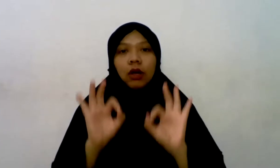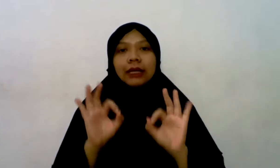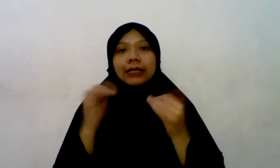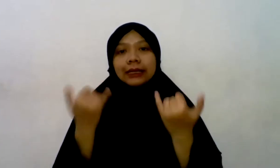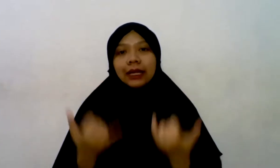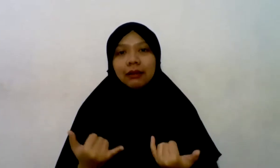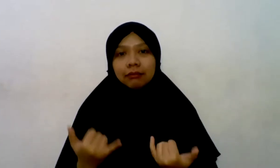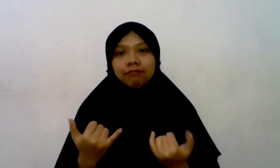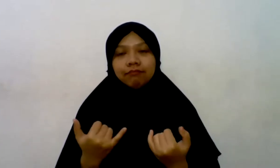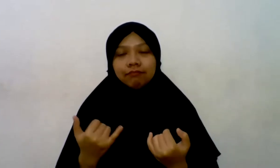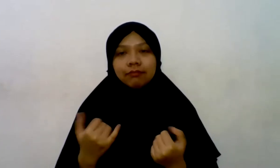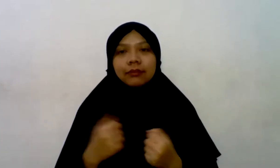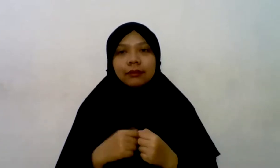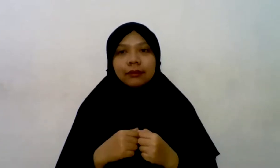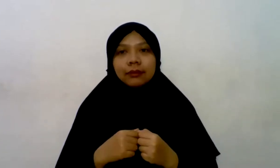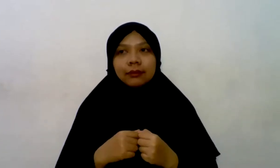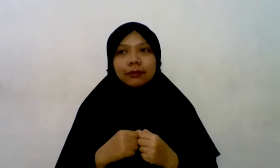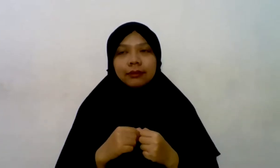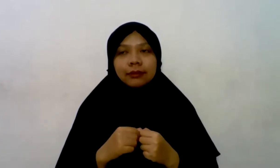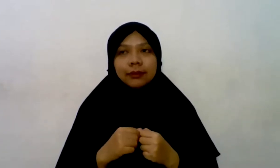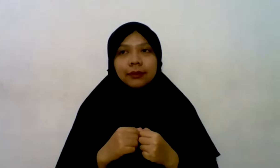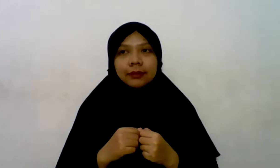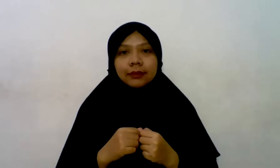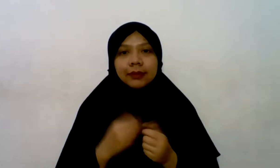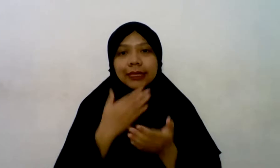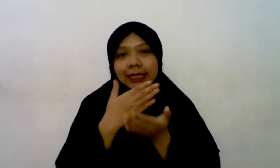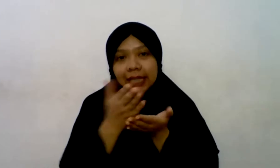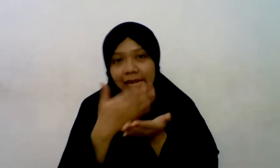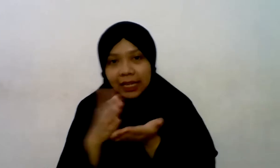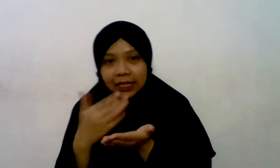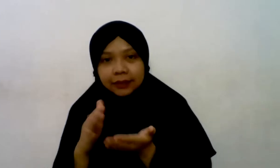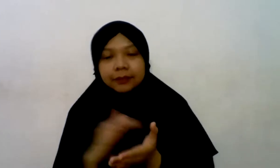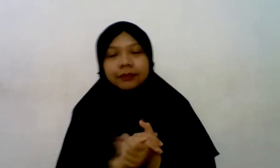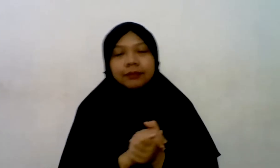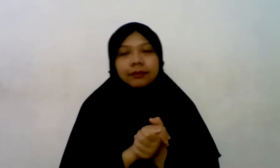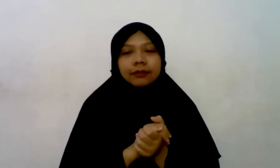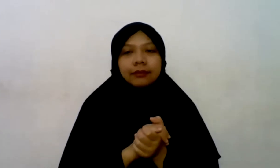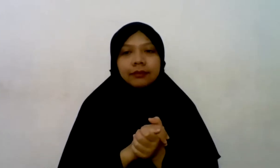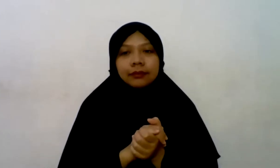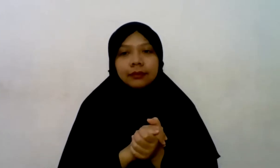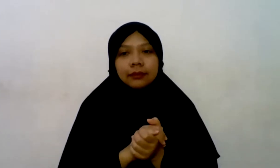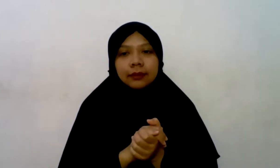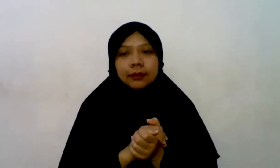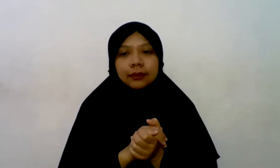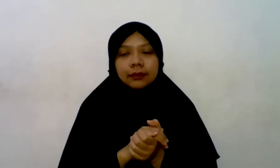Sharyn, who will co-present with Najmah.